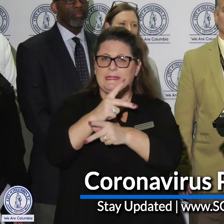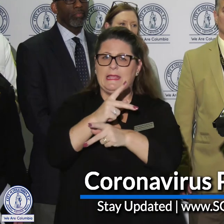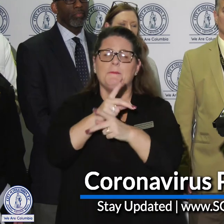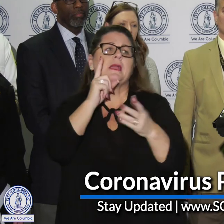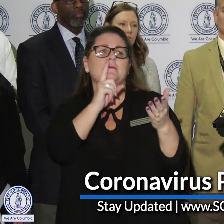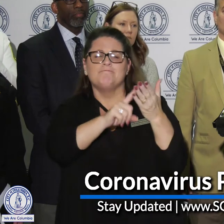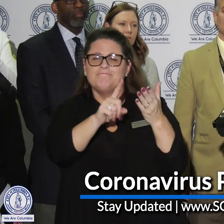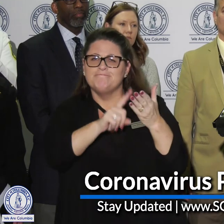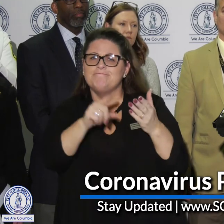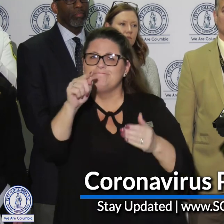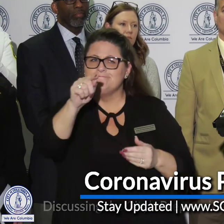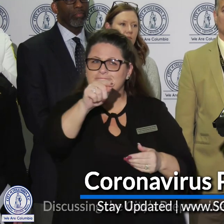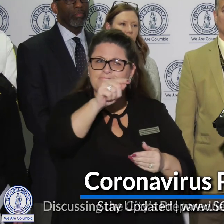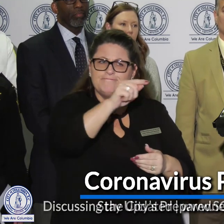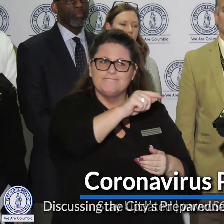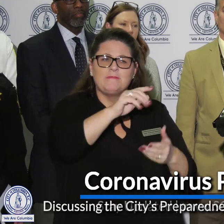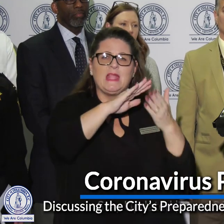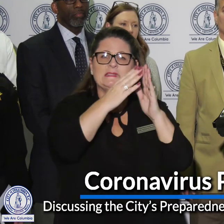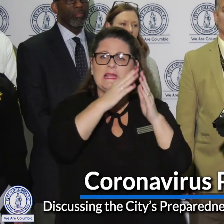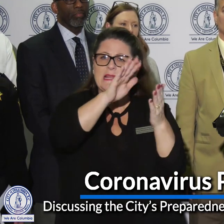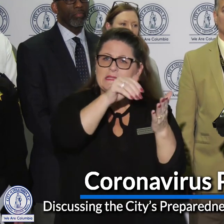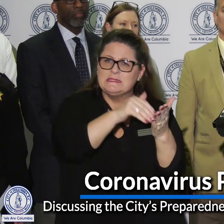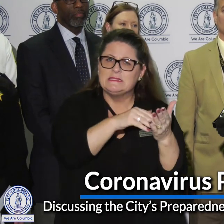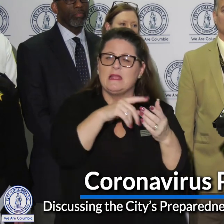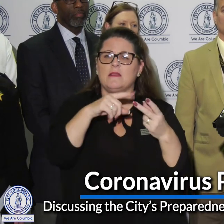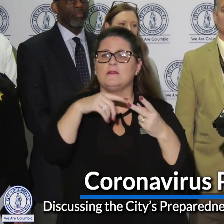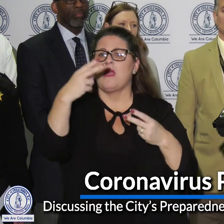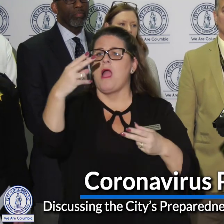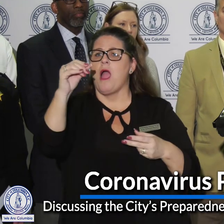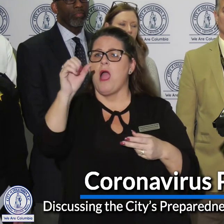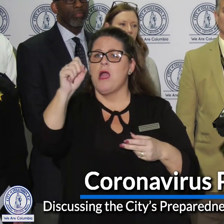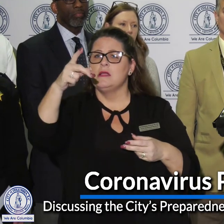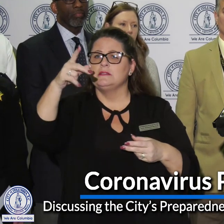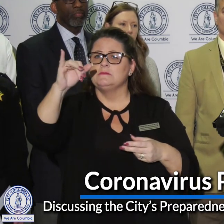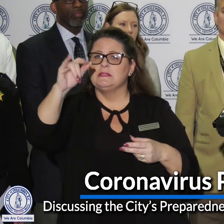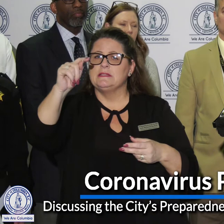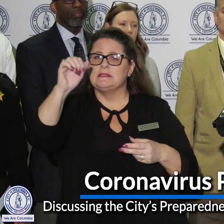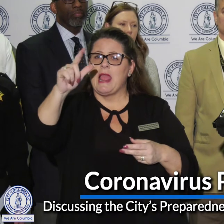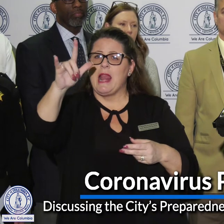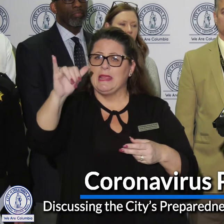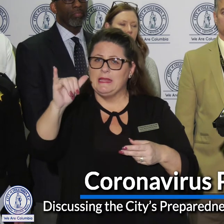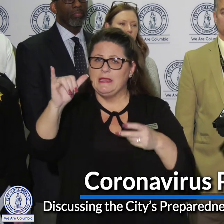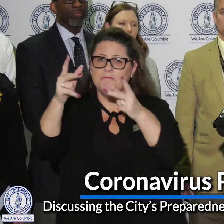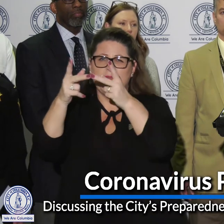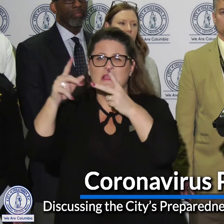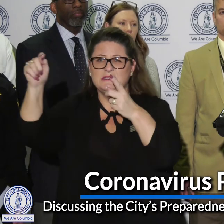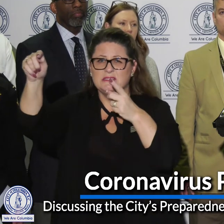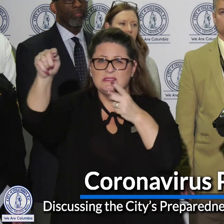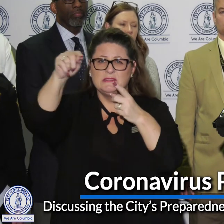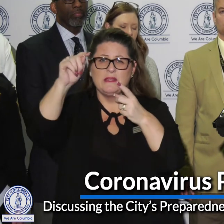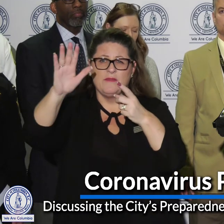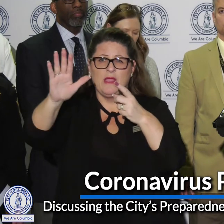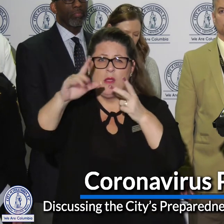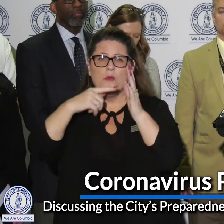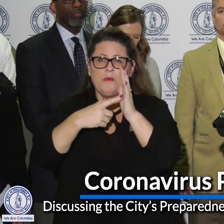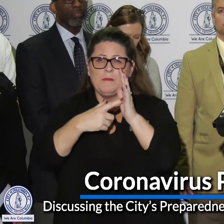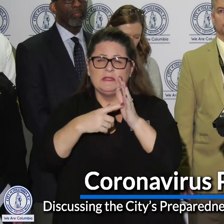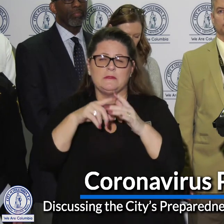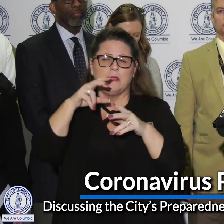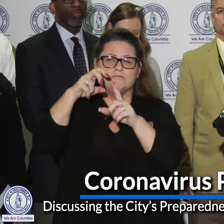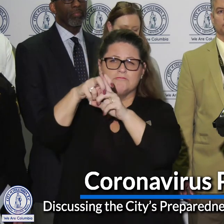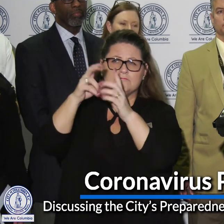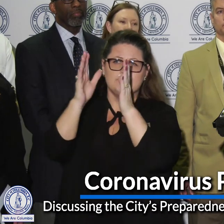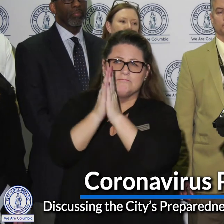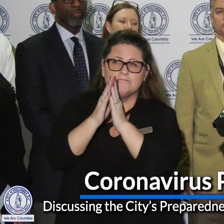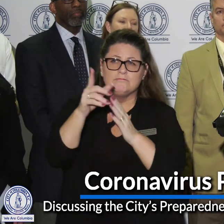throughout, you know, City Center and maybe the hospitality districts, and work with those different hospitality district representatives to see